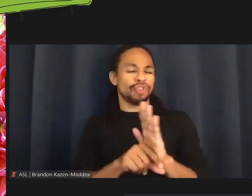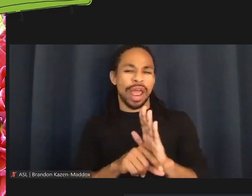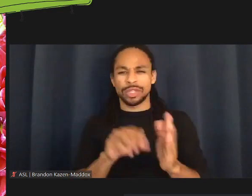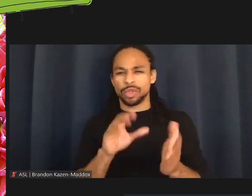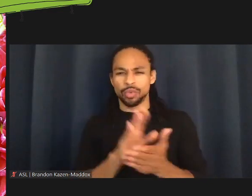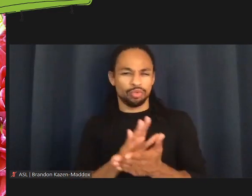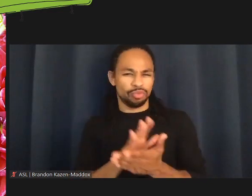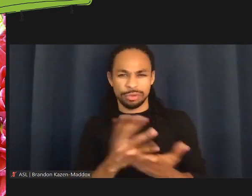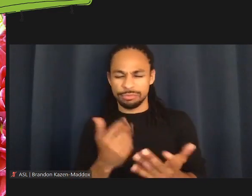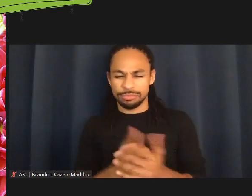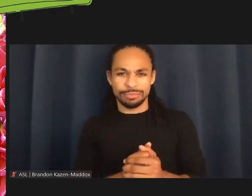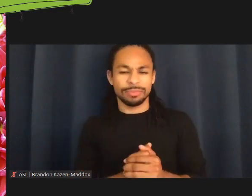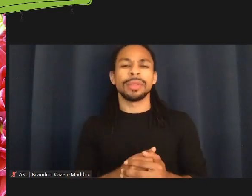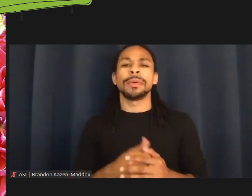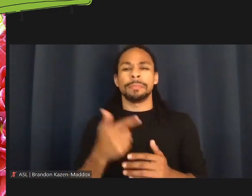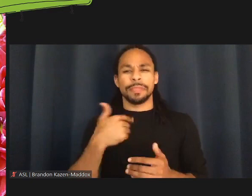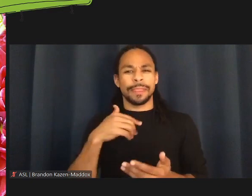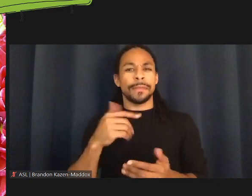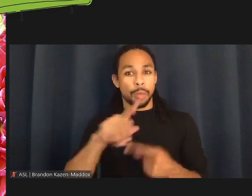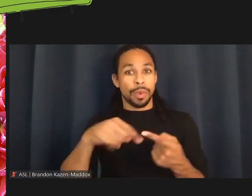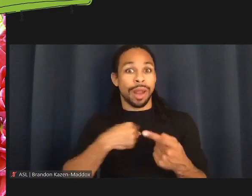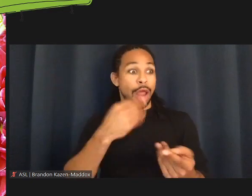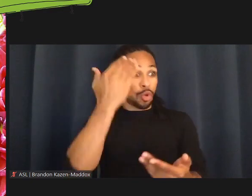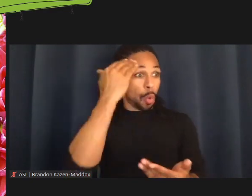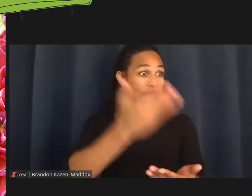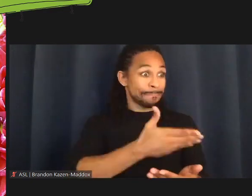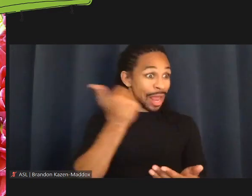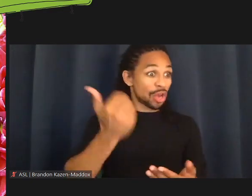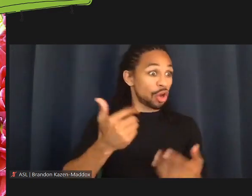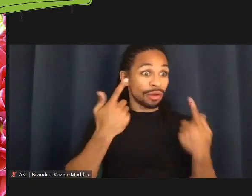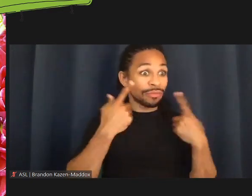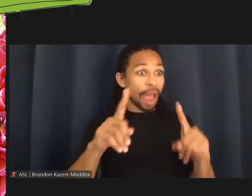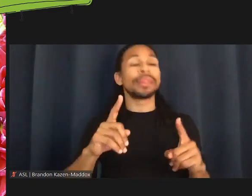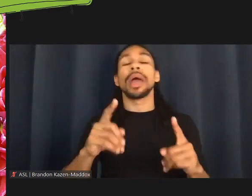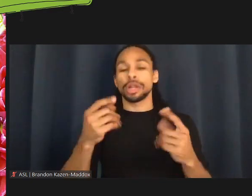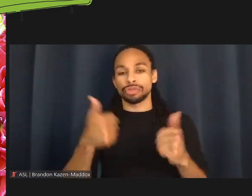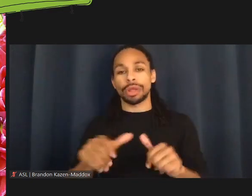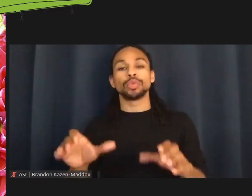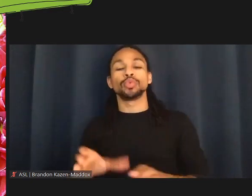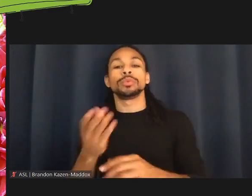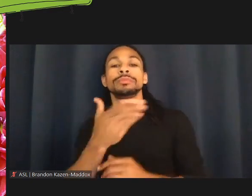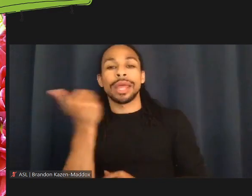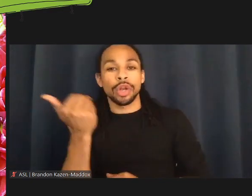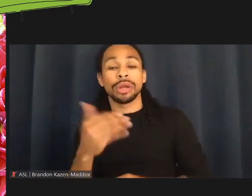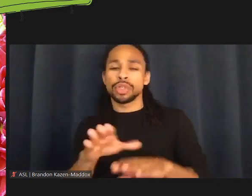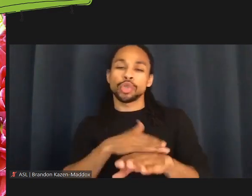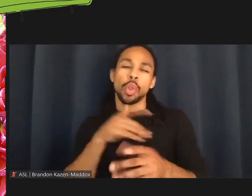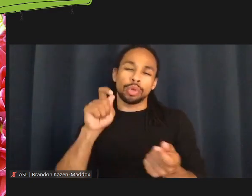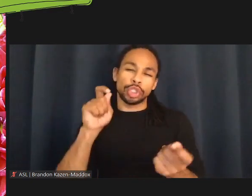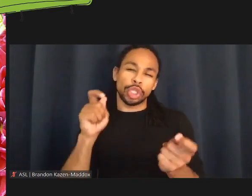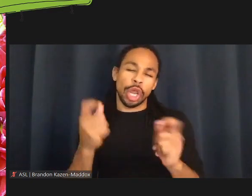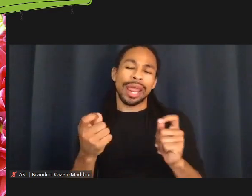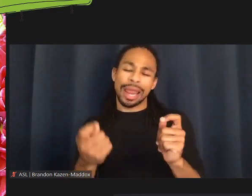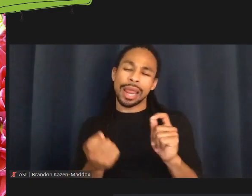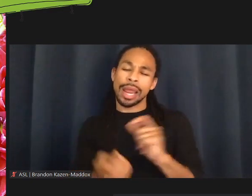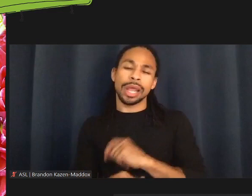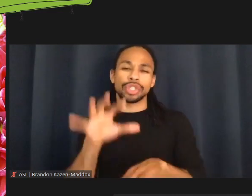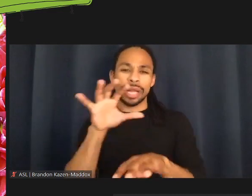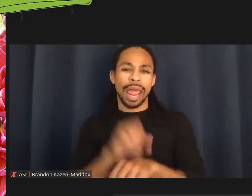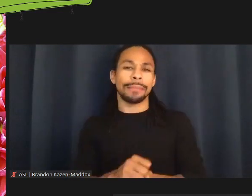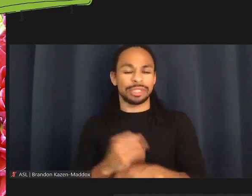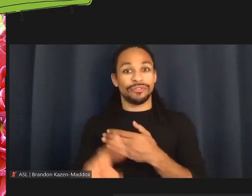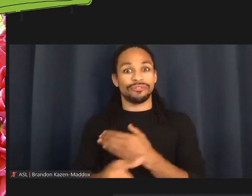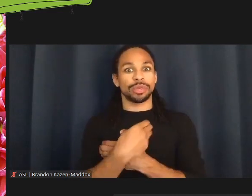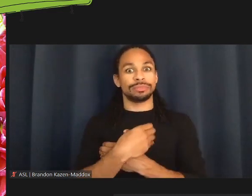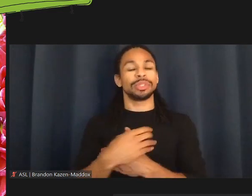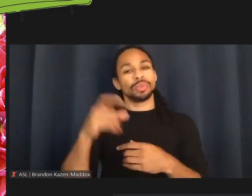When I know better, I try to do better. The knowledge forced a slow change in habits, but forced me to have to build a new relationship with the ways